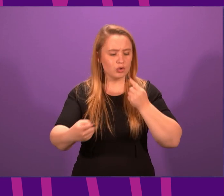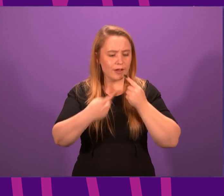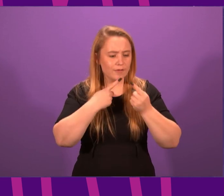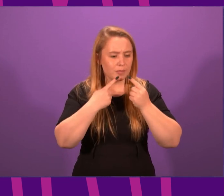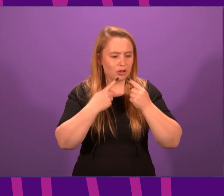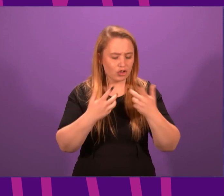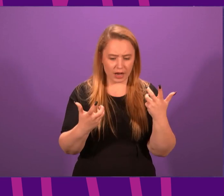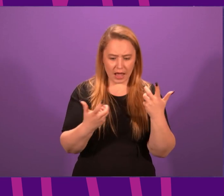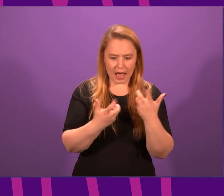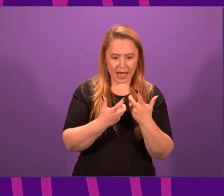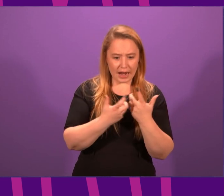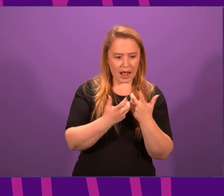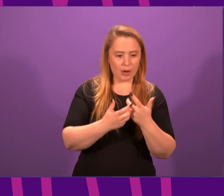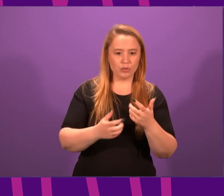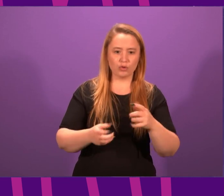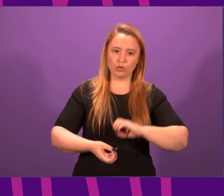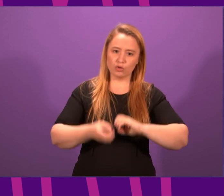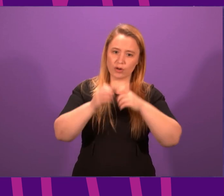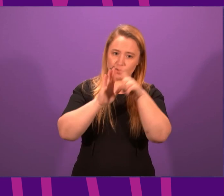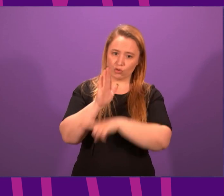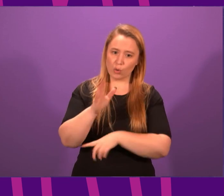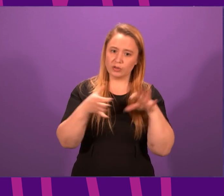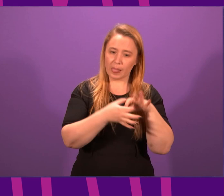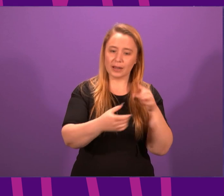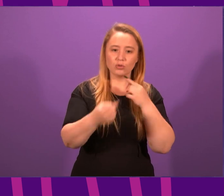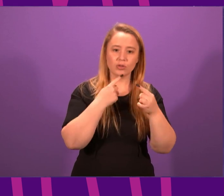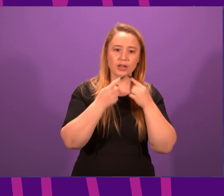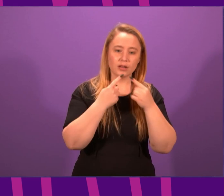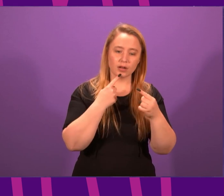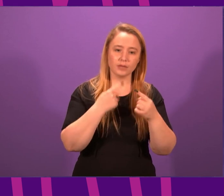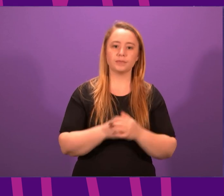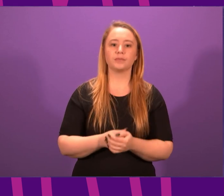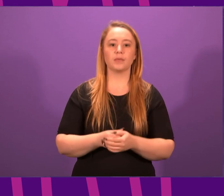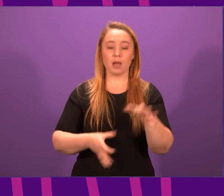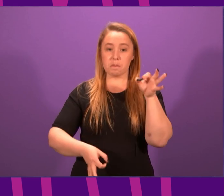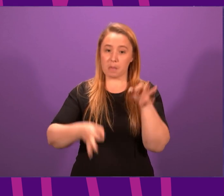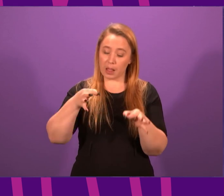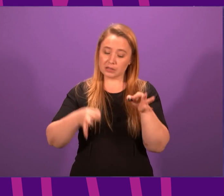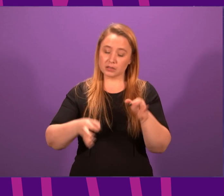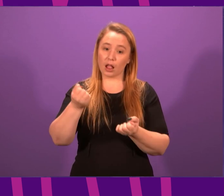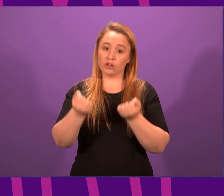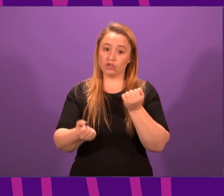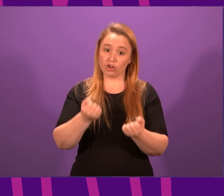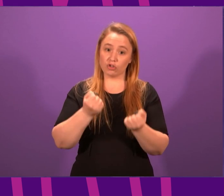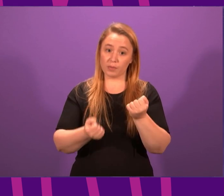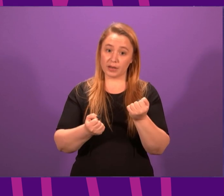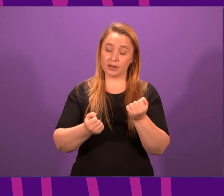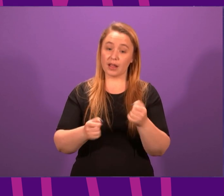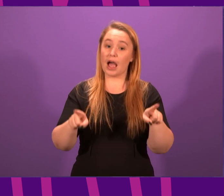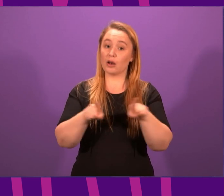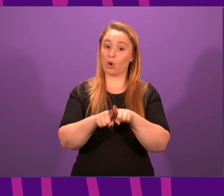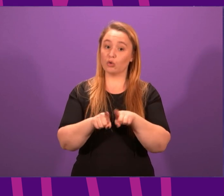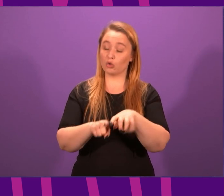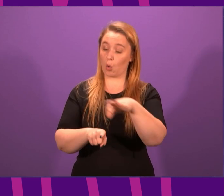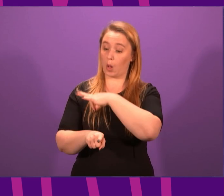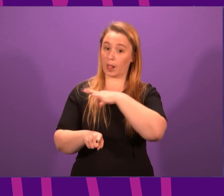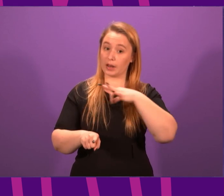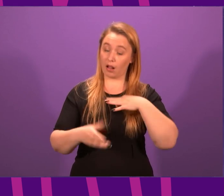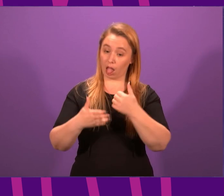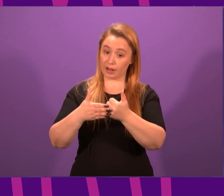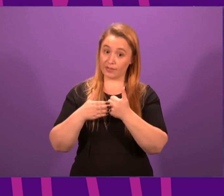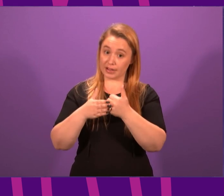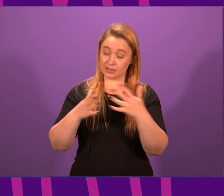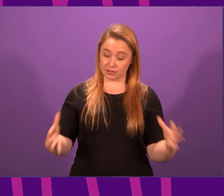and recognise that in dealing with this virus, political judgment on top of good clinical and scientific